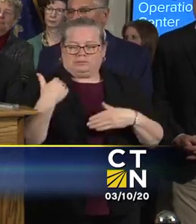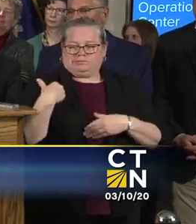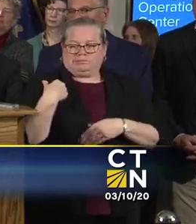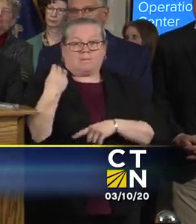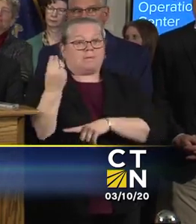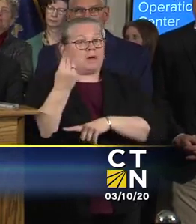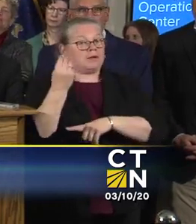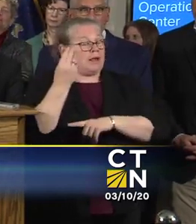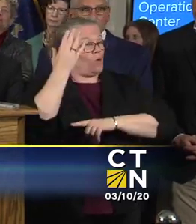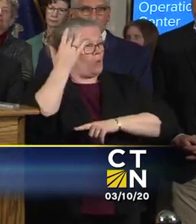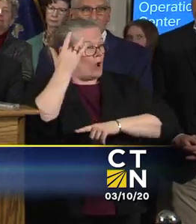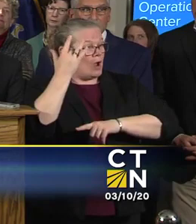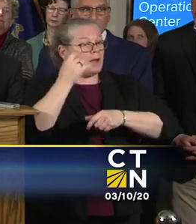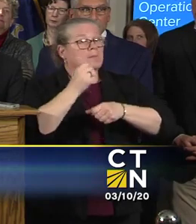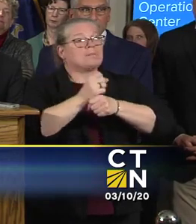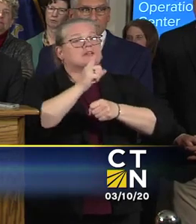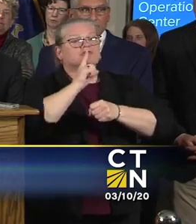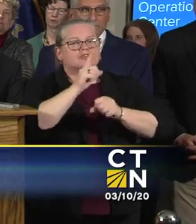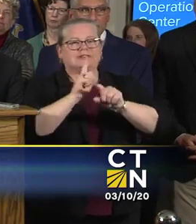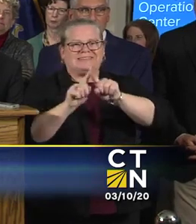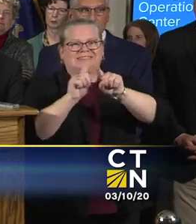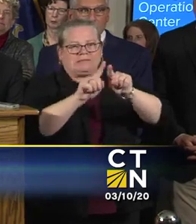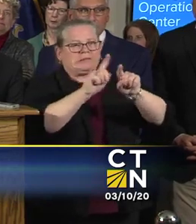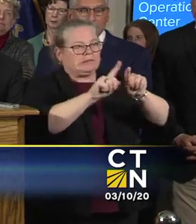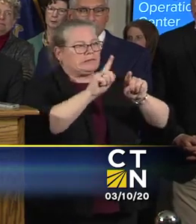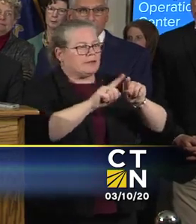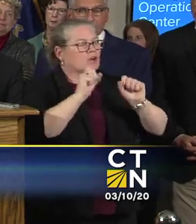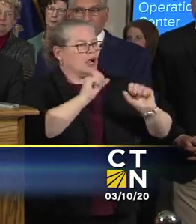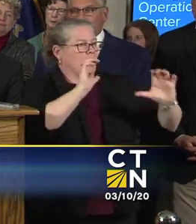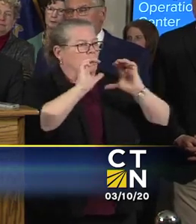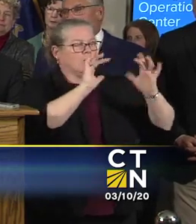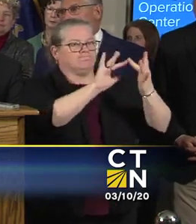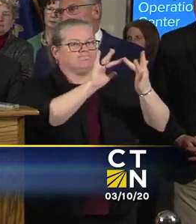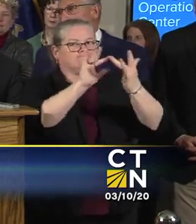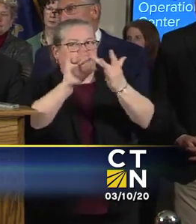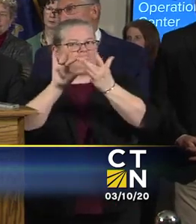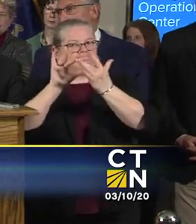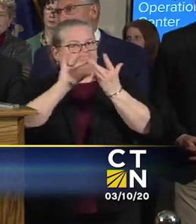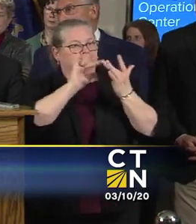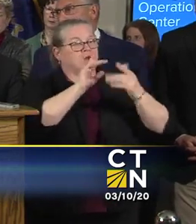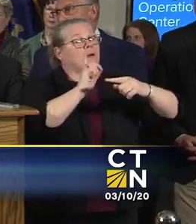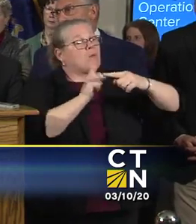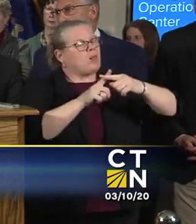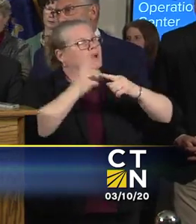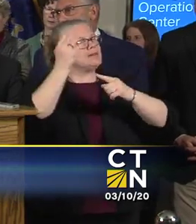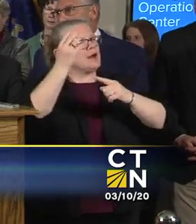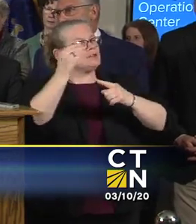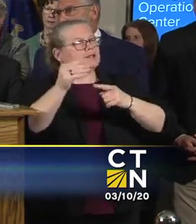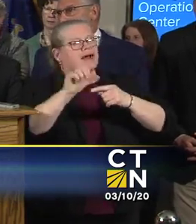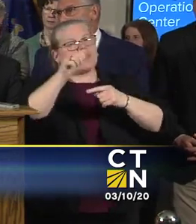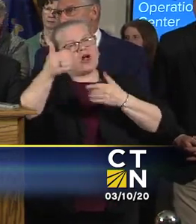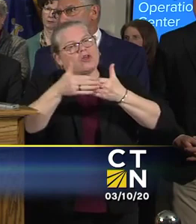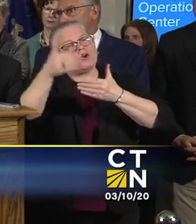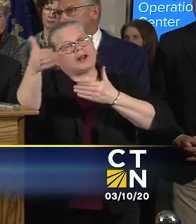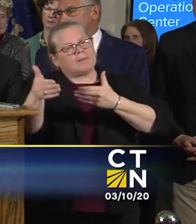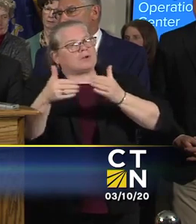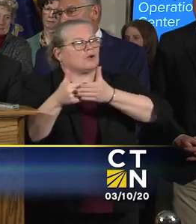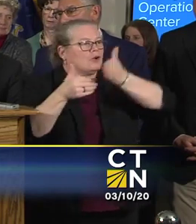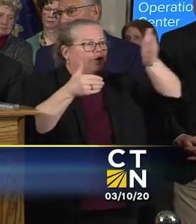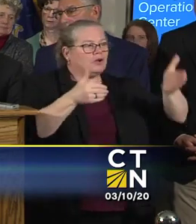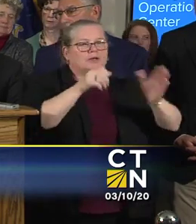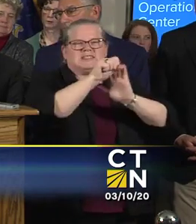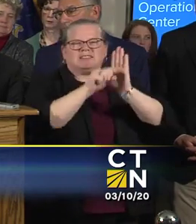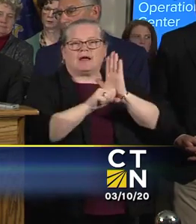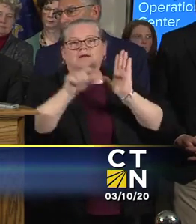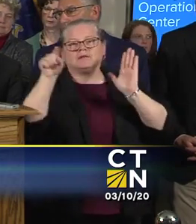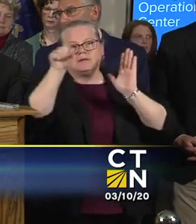to enhance our communication among the different sectors in the state, as well as outside of the state with our neighboring partnering states. I want to give